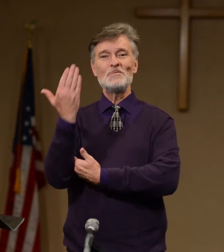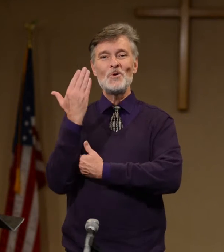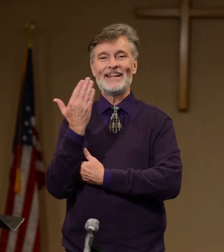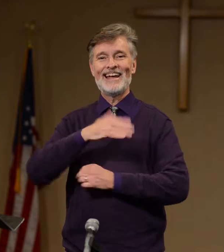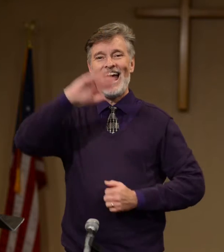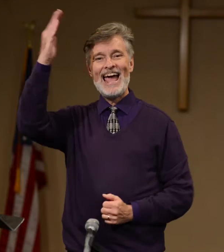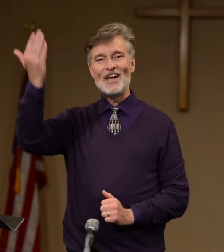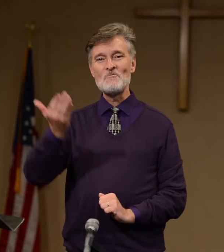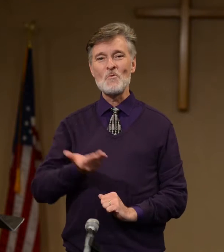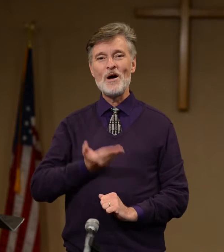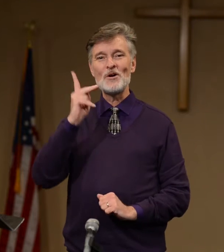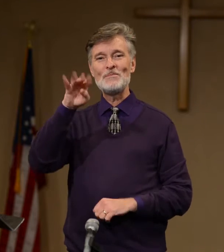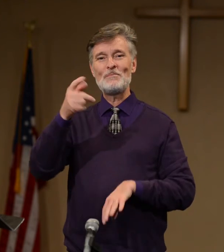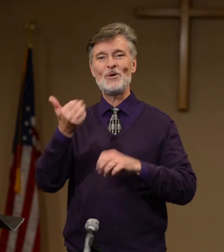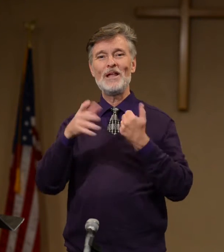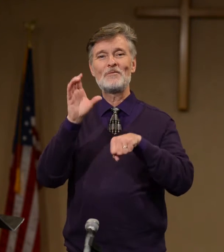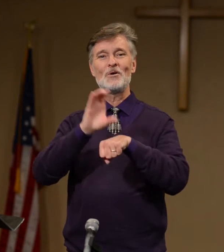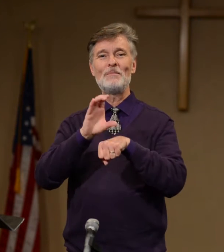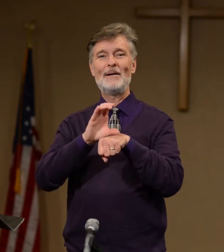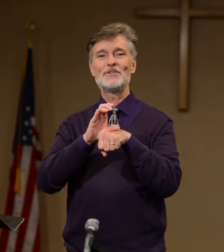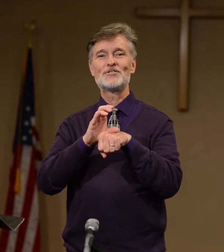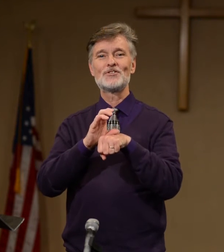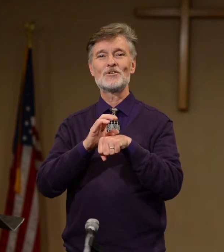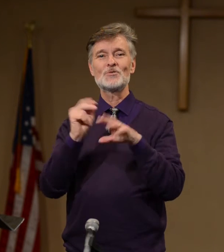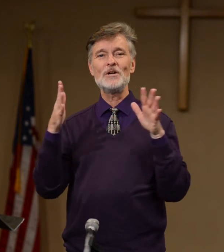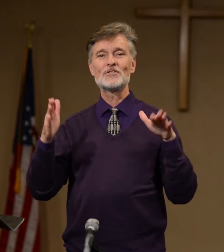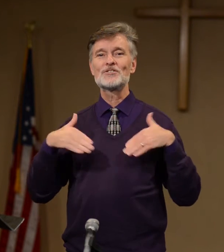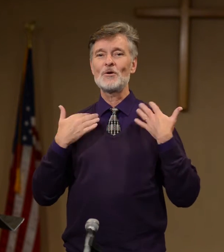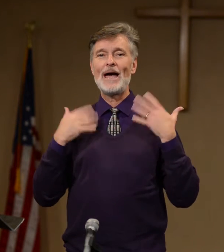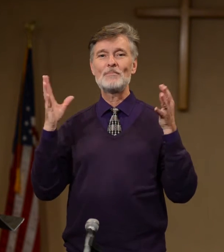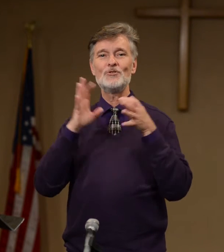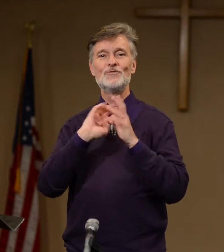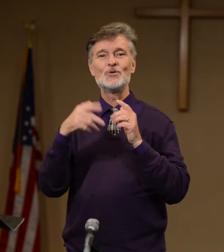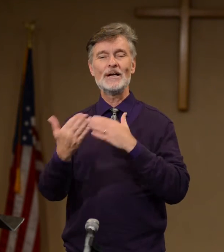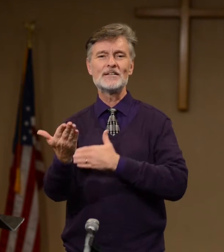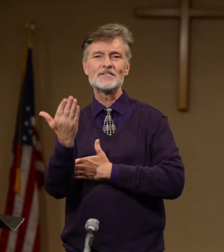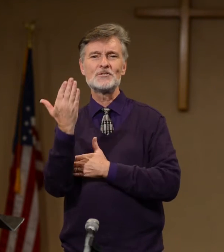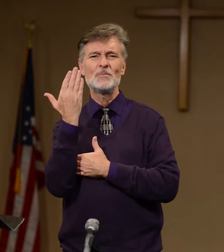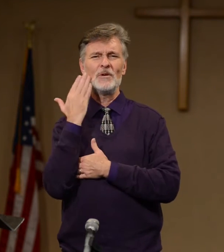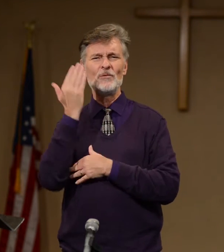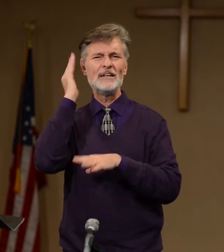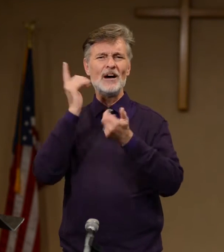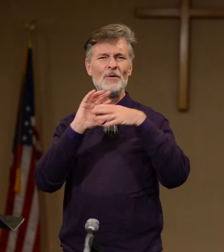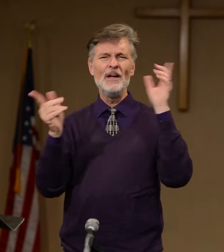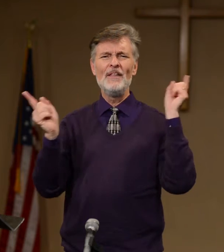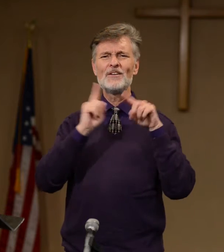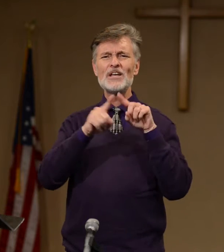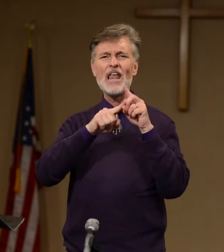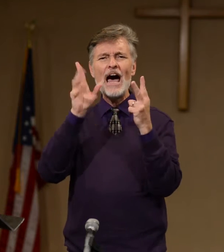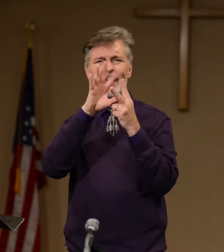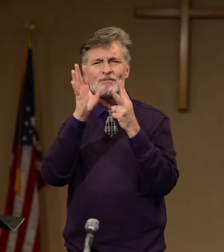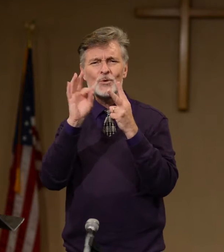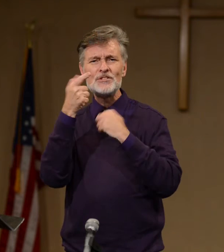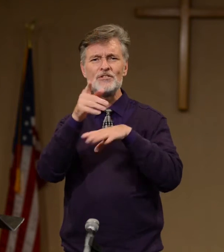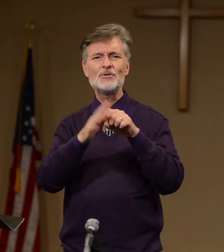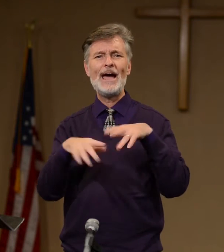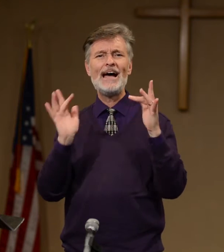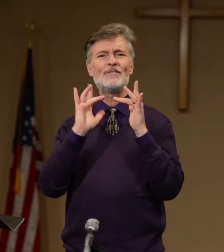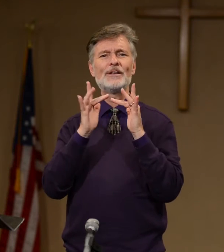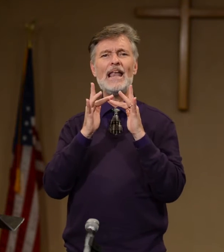Good morning and welcome to Poline Road Baptist Church. We are so happy you've joined us this morning. We know there's a lot of choices you have